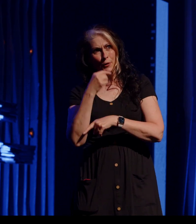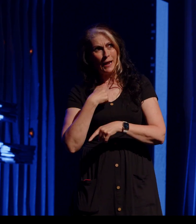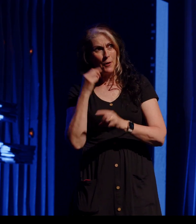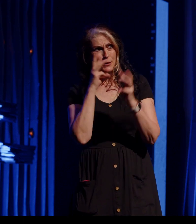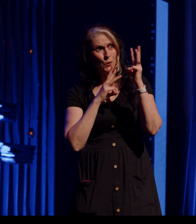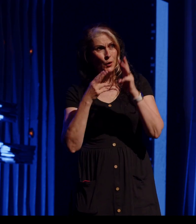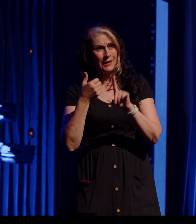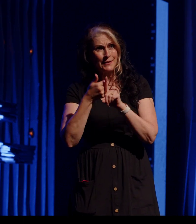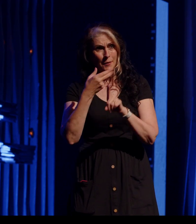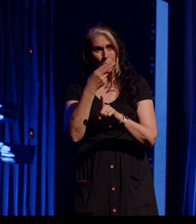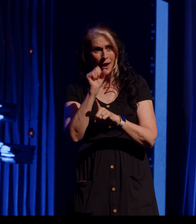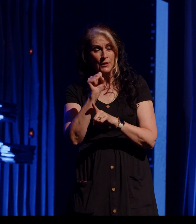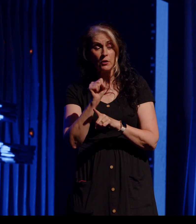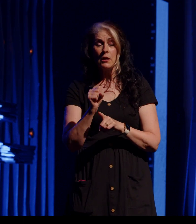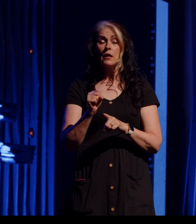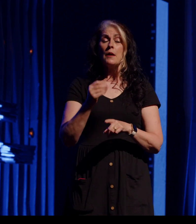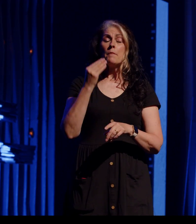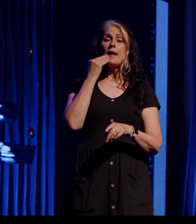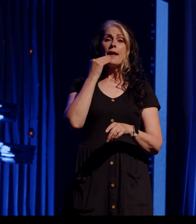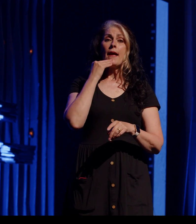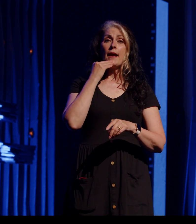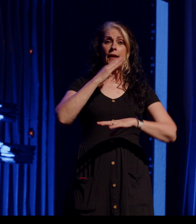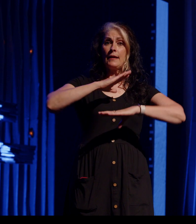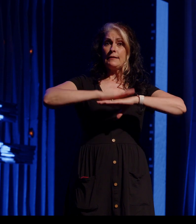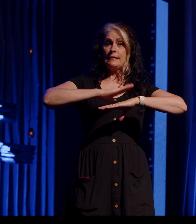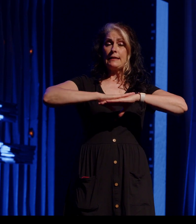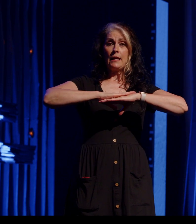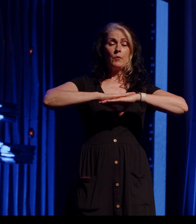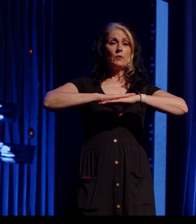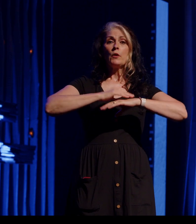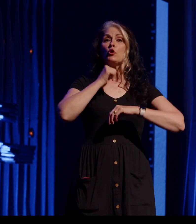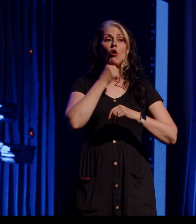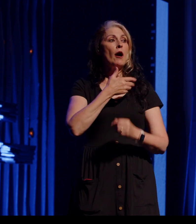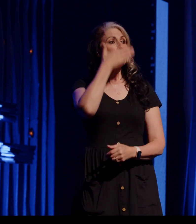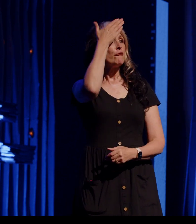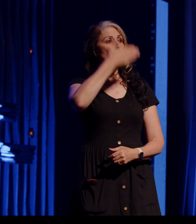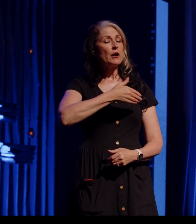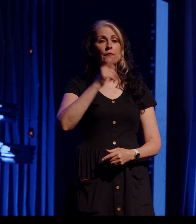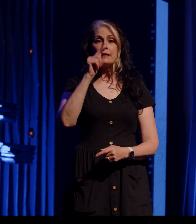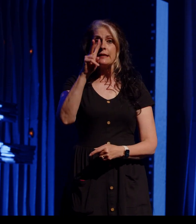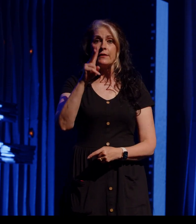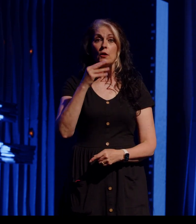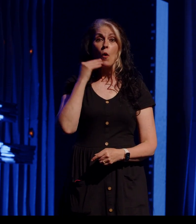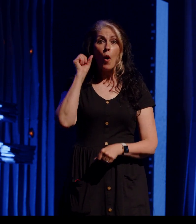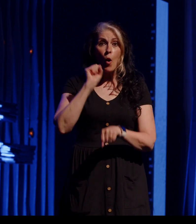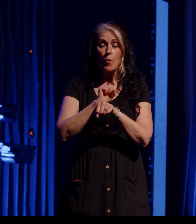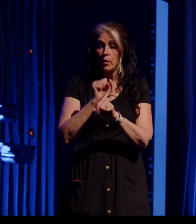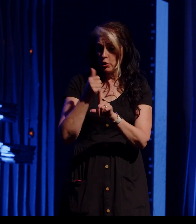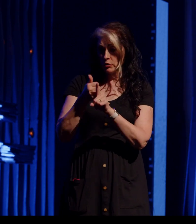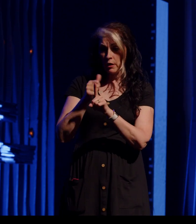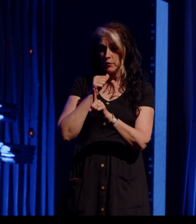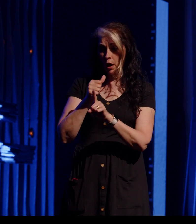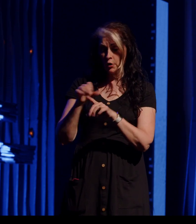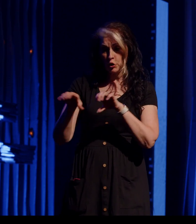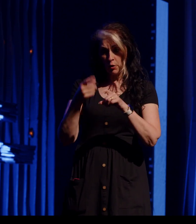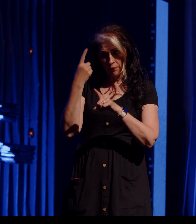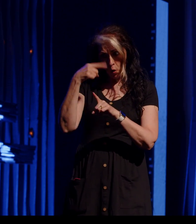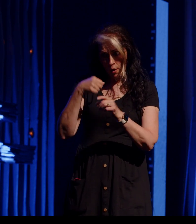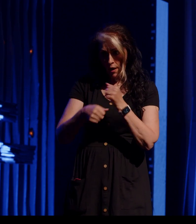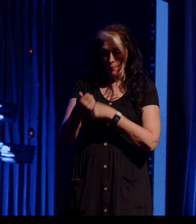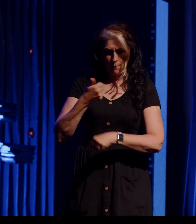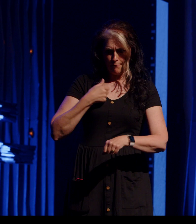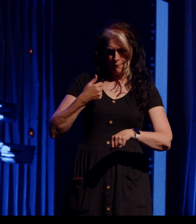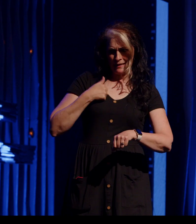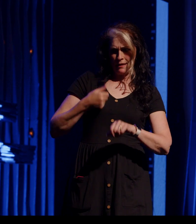But when we ate at the table every night, we didn't eat in front of the TV. They had to do their homework. You wouldn't do it for them. I couldn't do